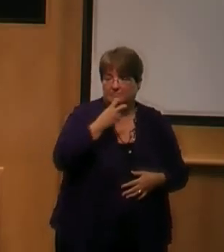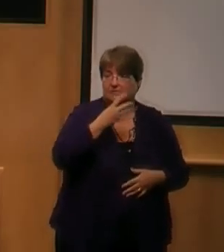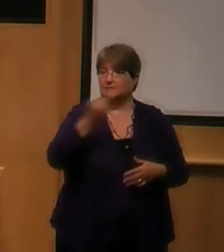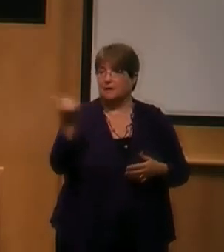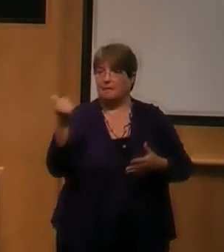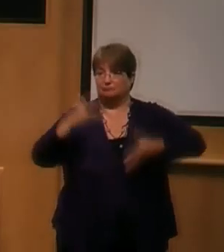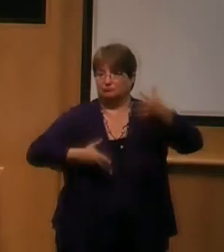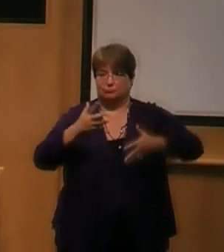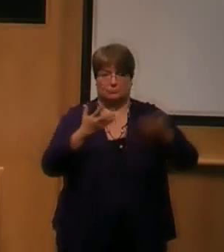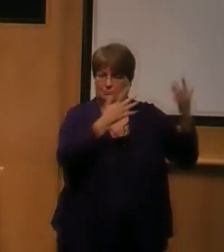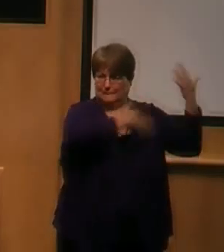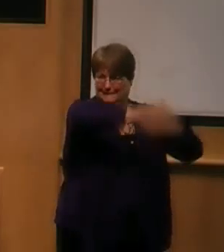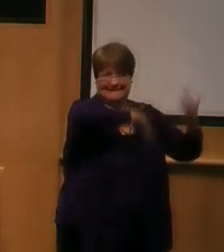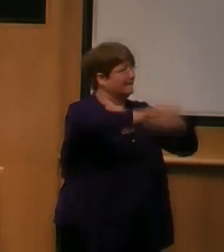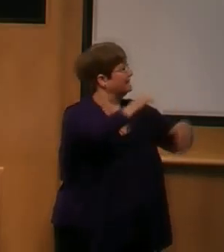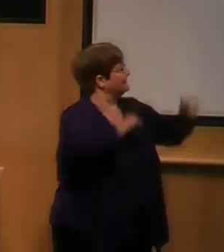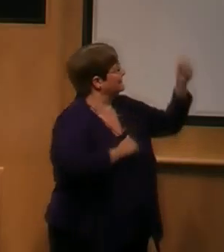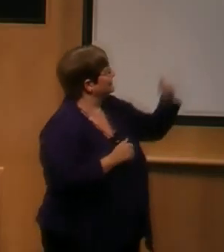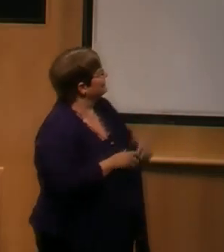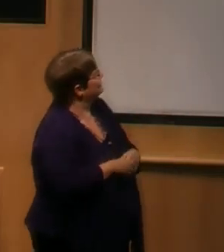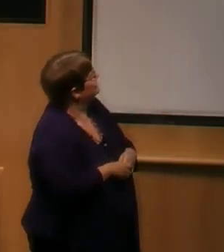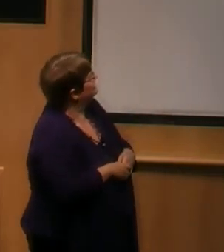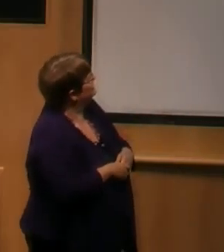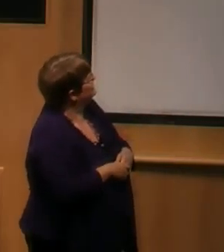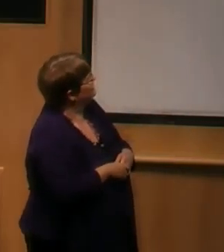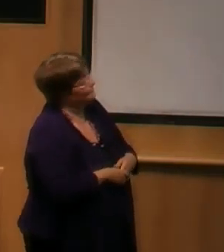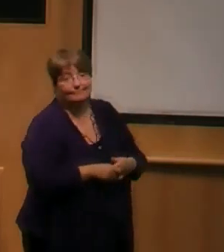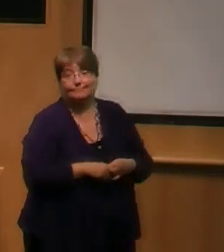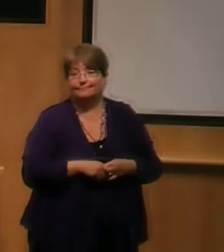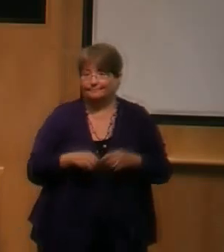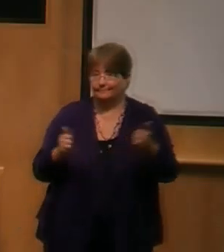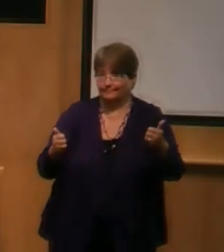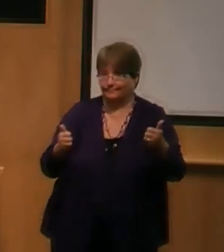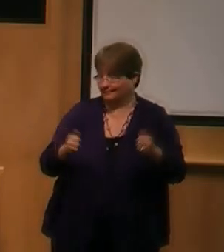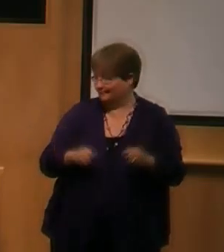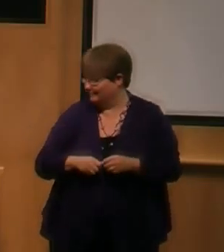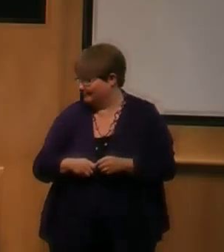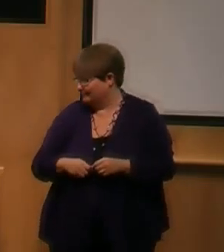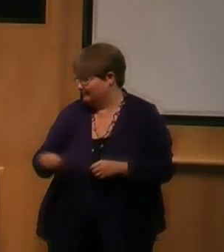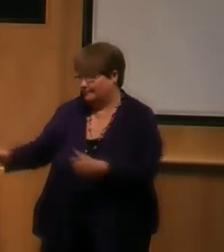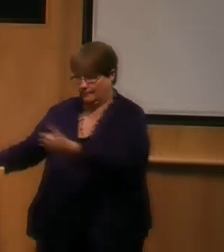Language. Our team of mentors have lots of English.